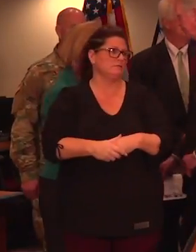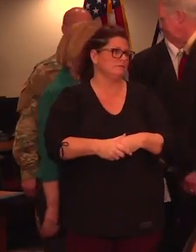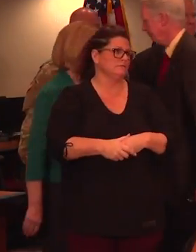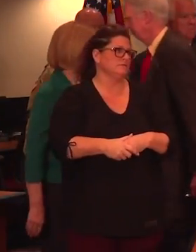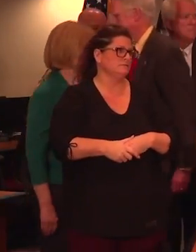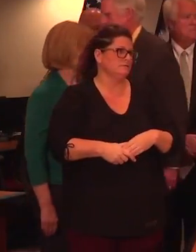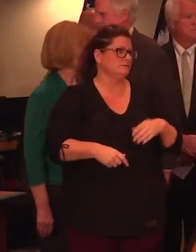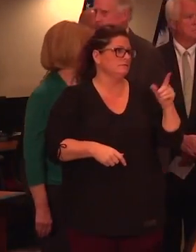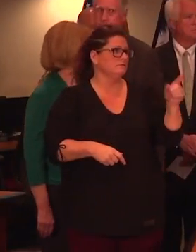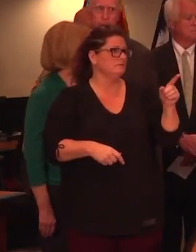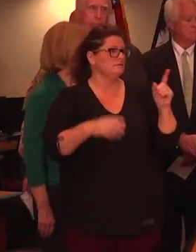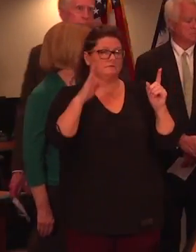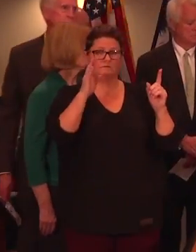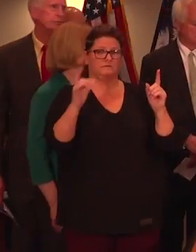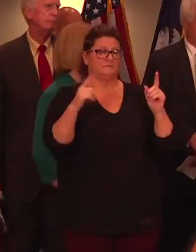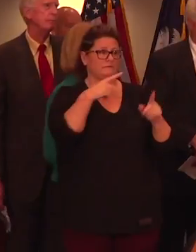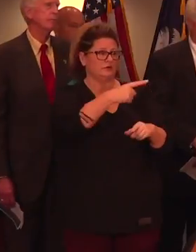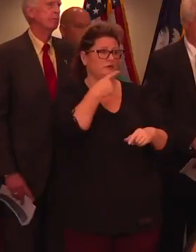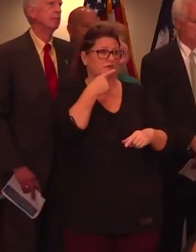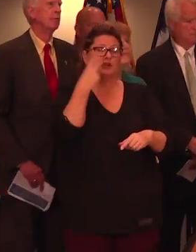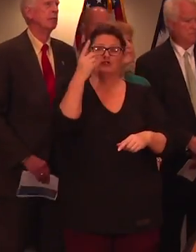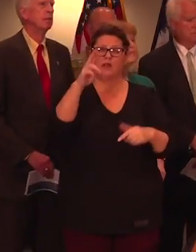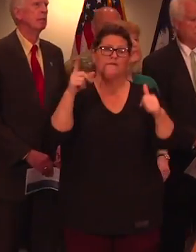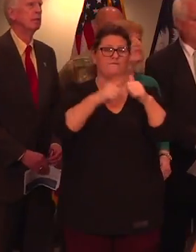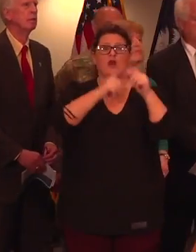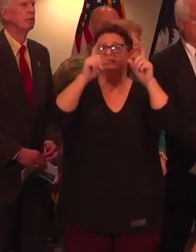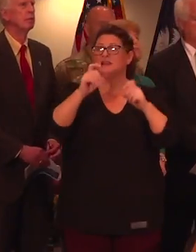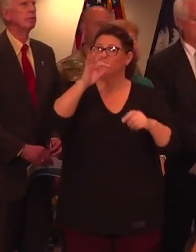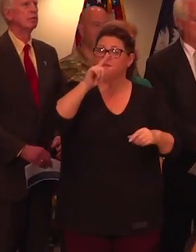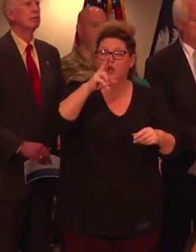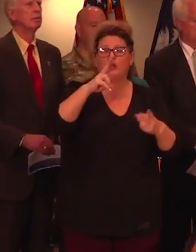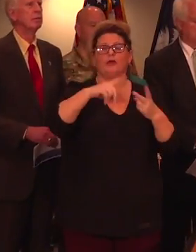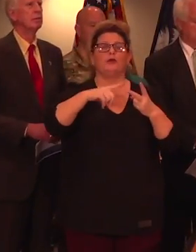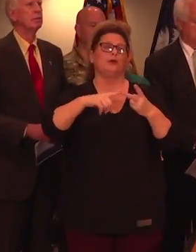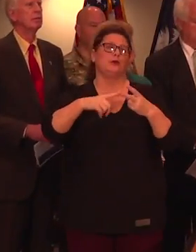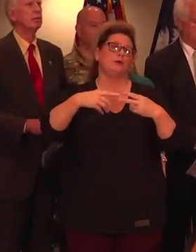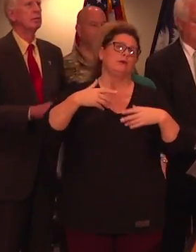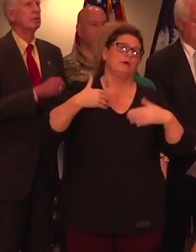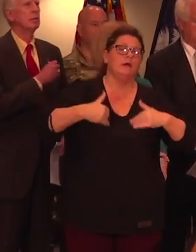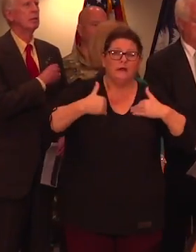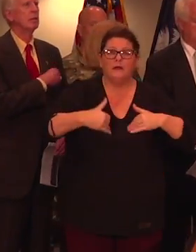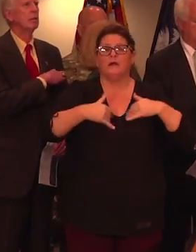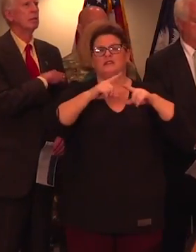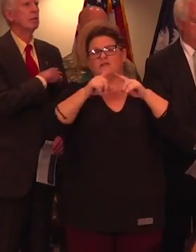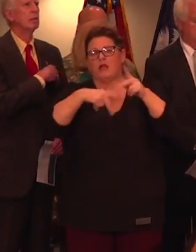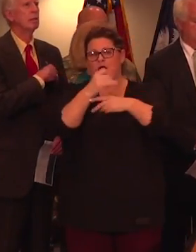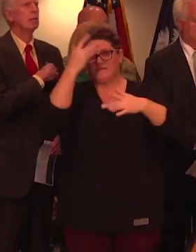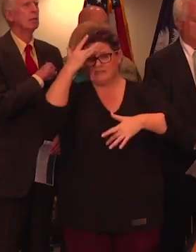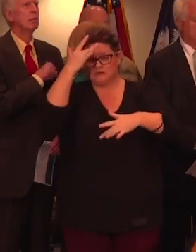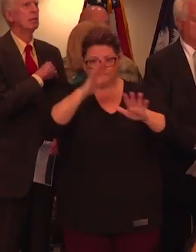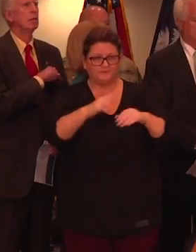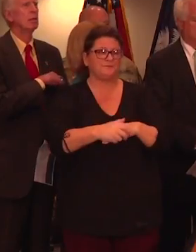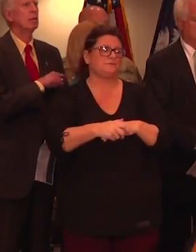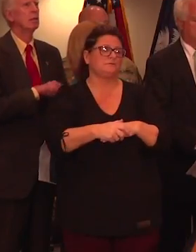you have said that doctors should first test for like flu and other respiratory illnesses before testing for COVID-19.